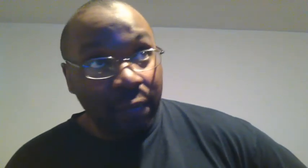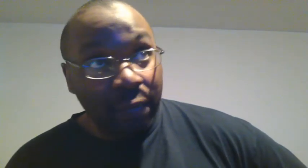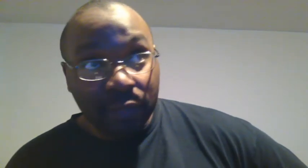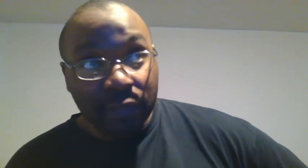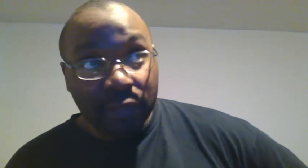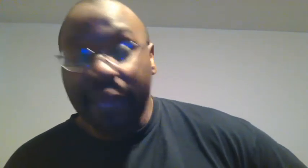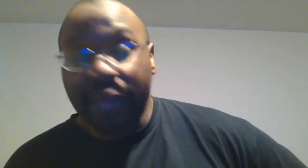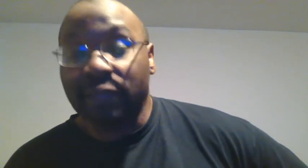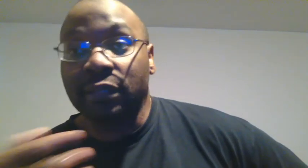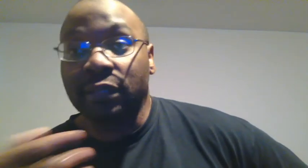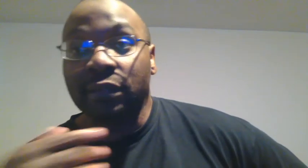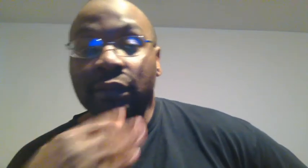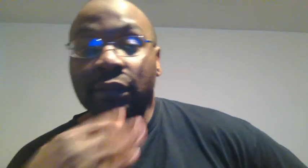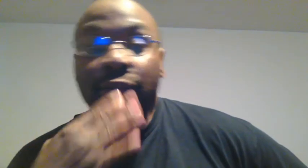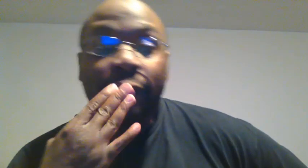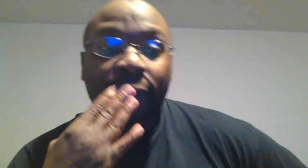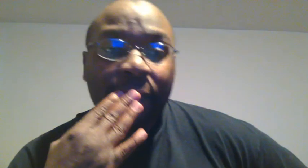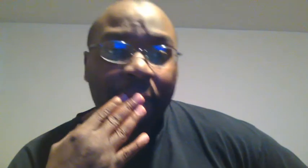Enemies, yes.